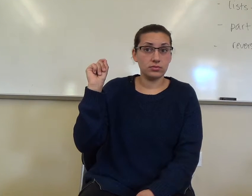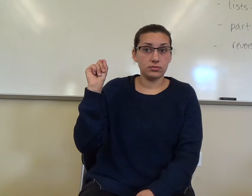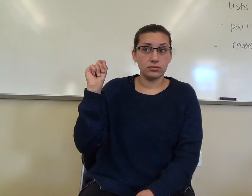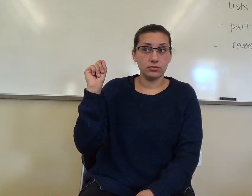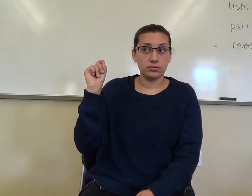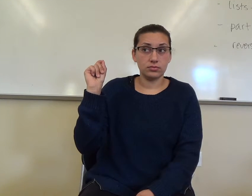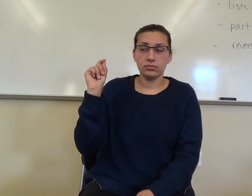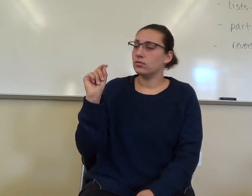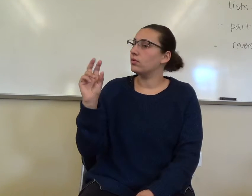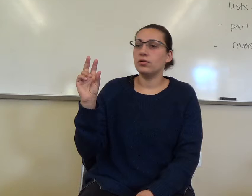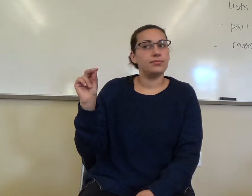doesn't look like there's a reversal